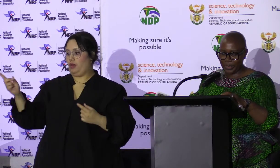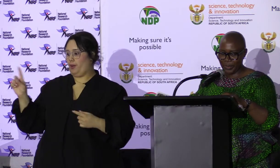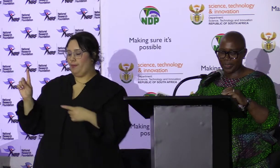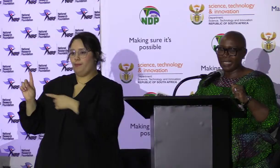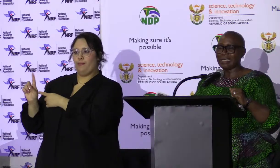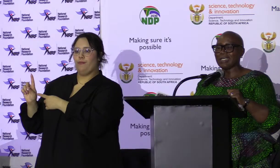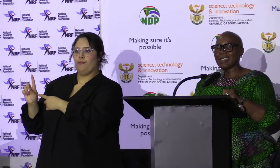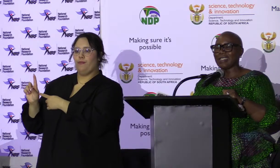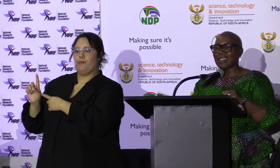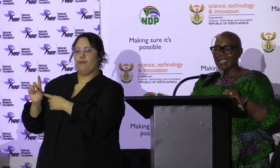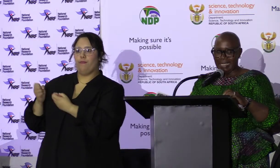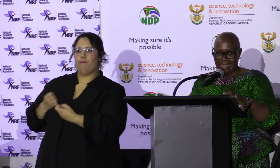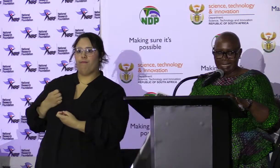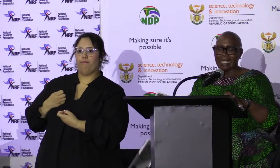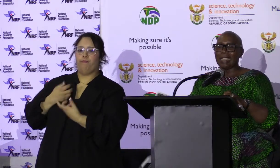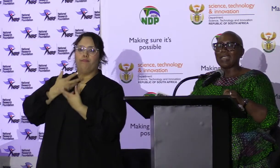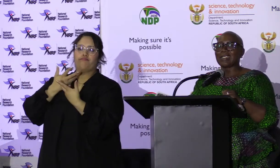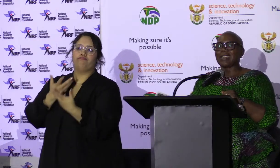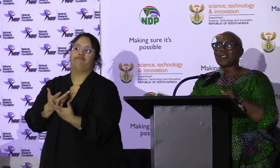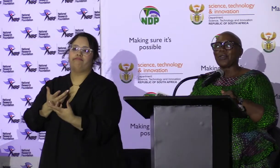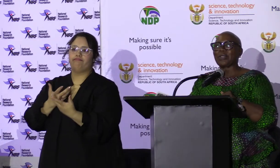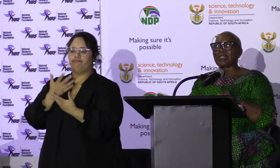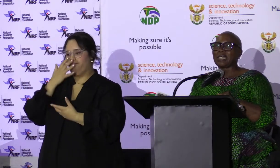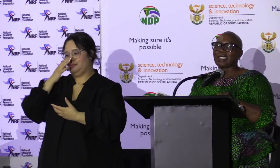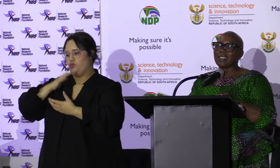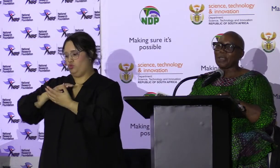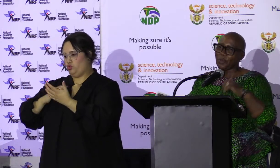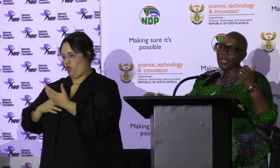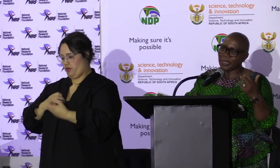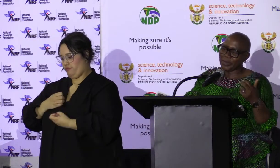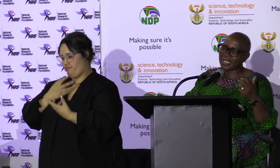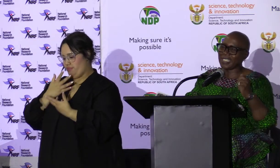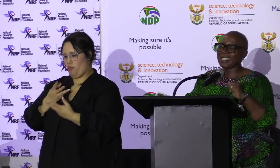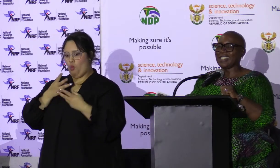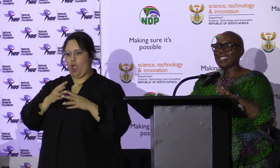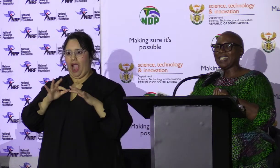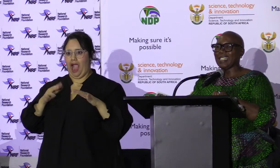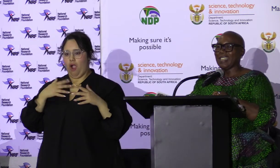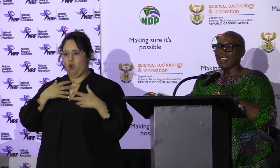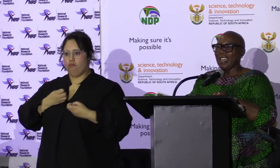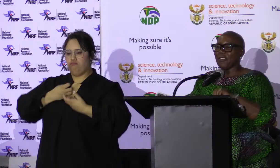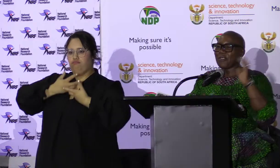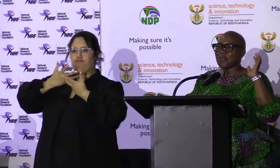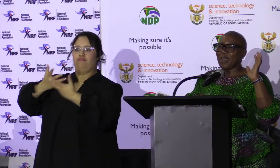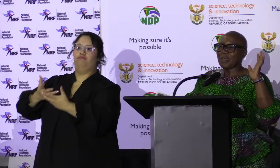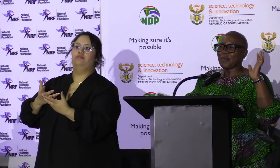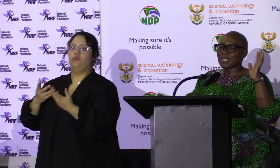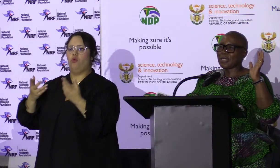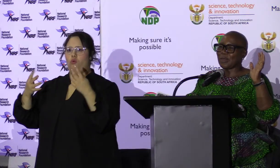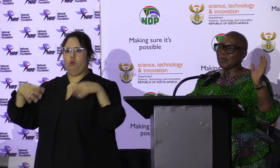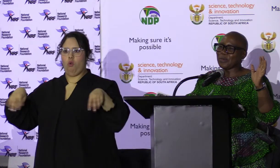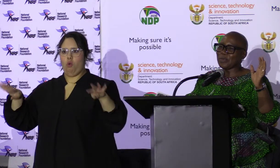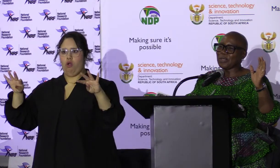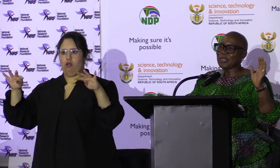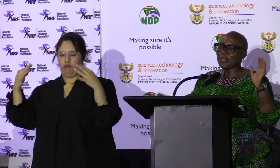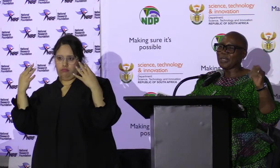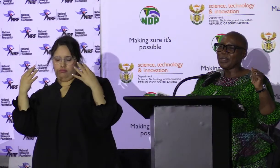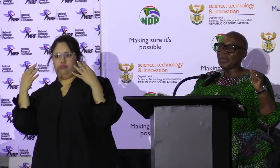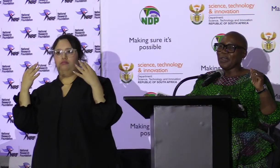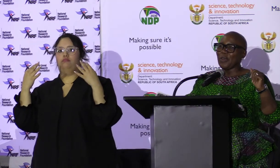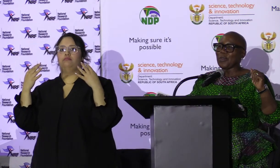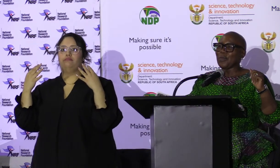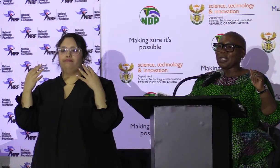here doing your things, telling us the story, the way you did, everyone was